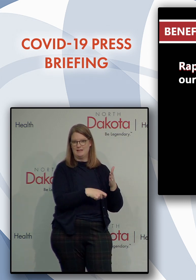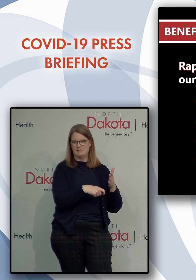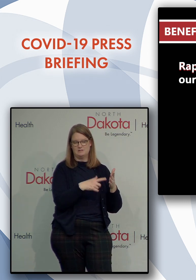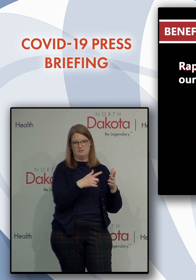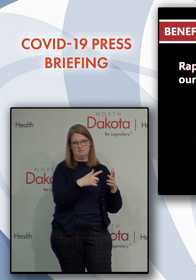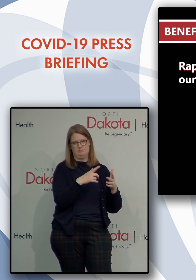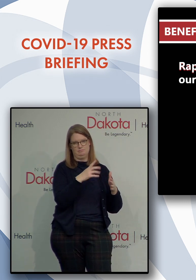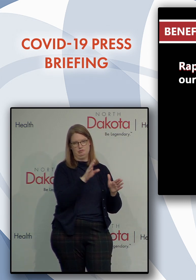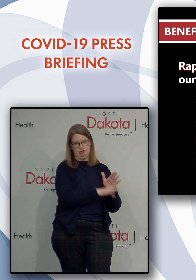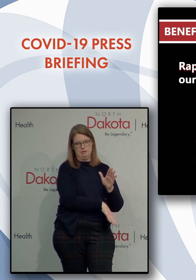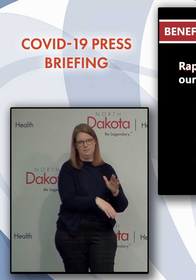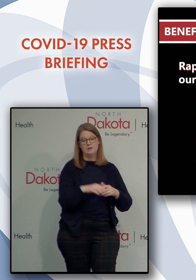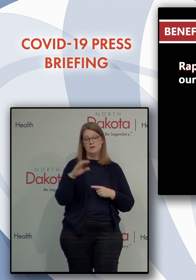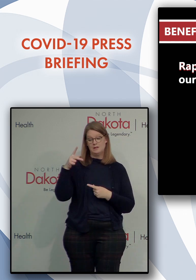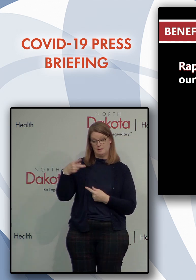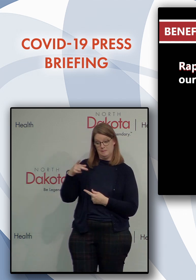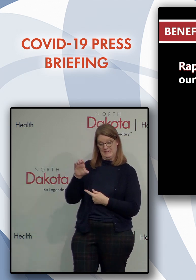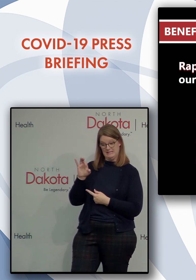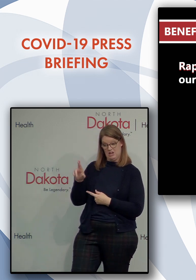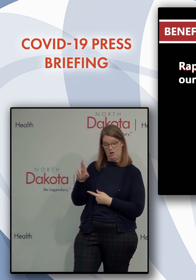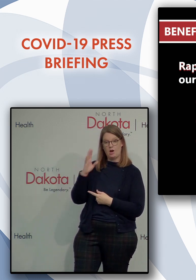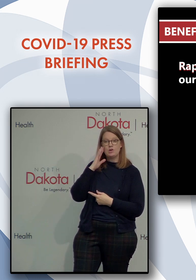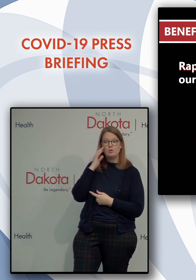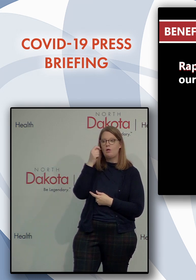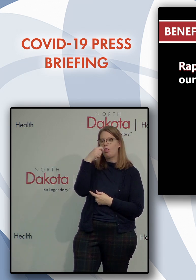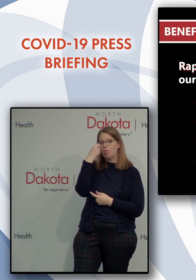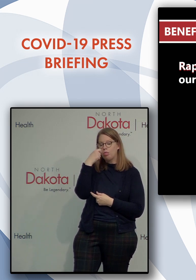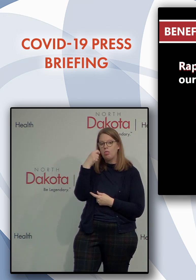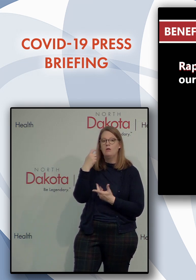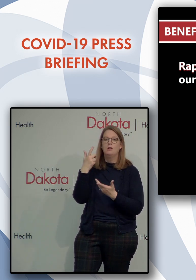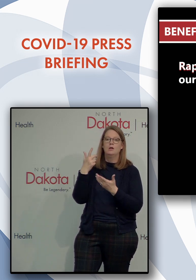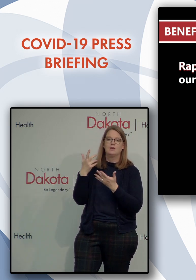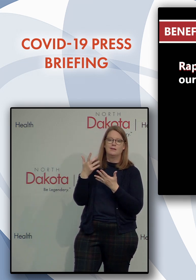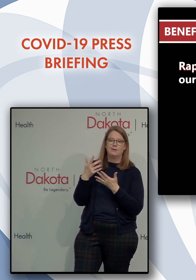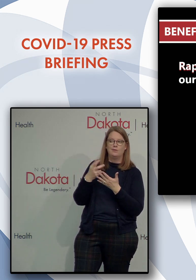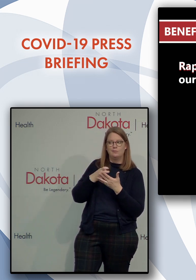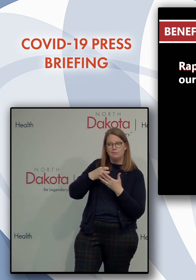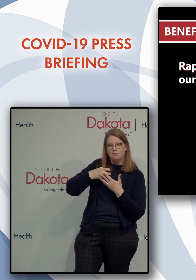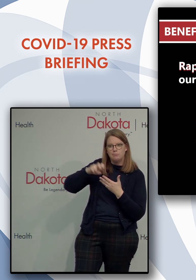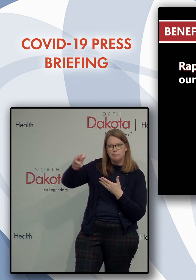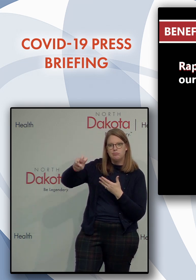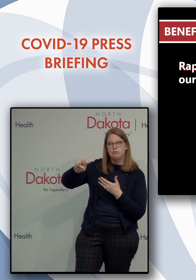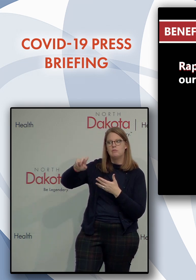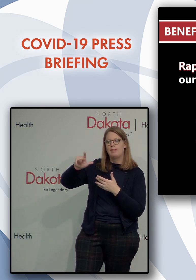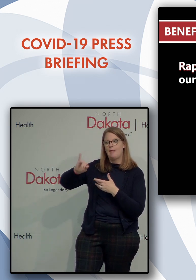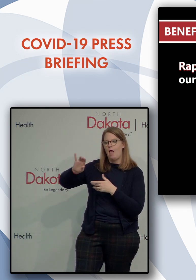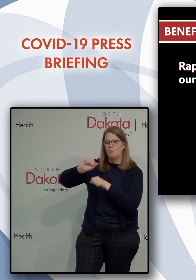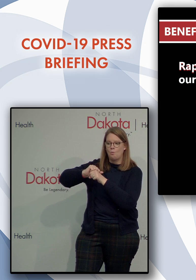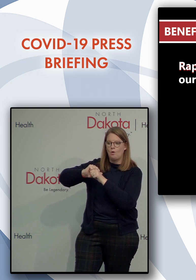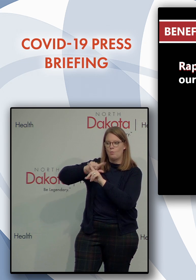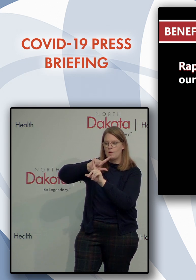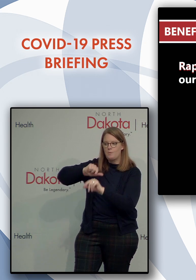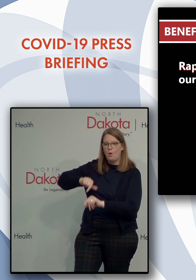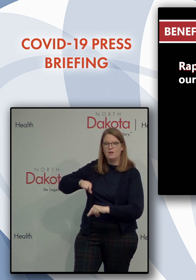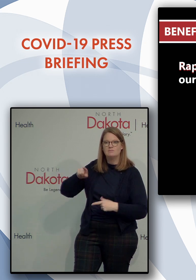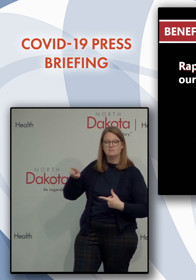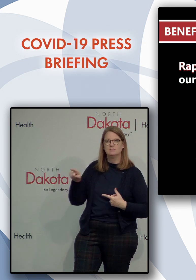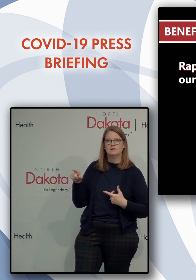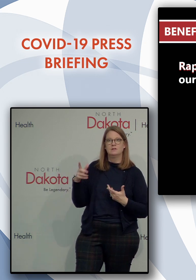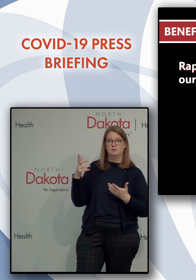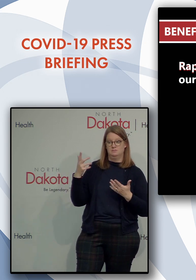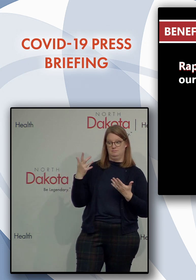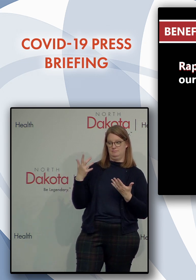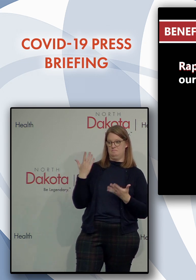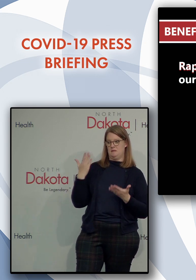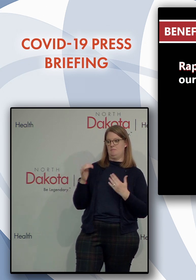the PCR tests, which require collection, transportation, lab work, reporting, we might have by the time we're